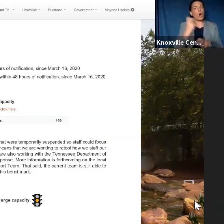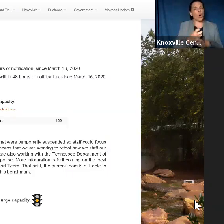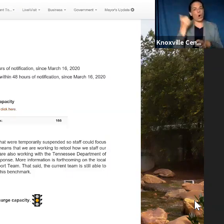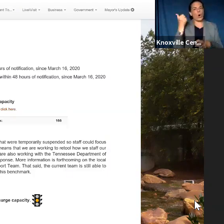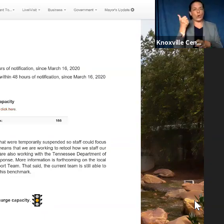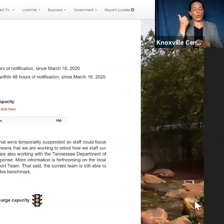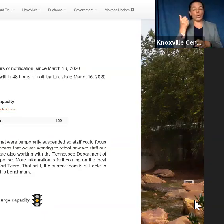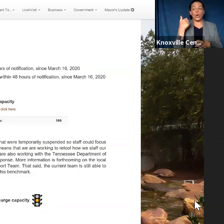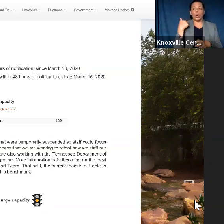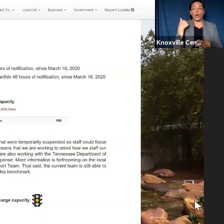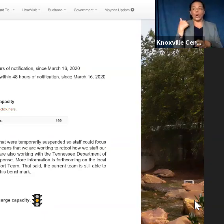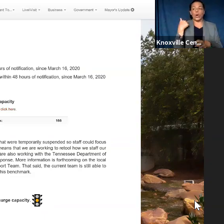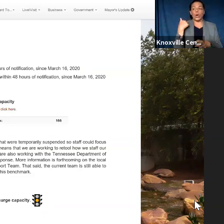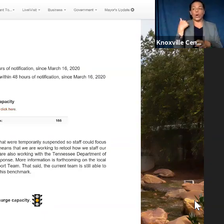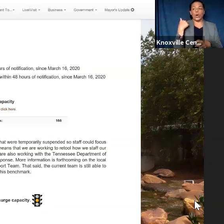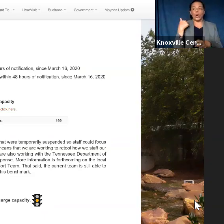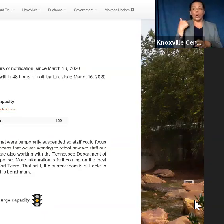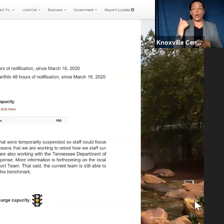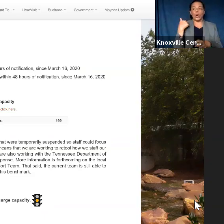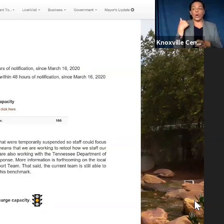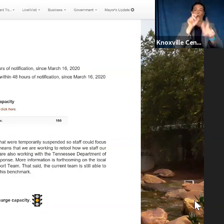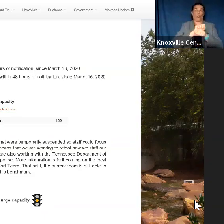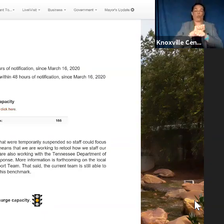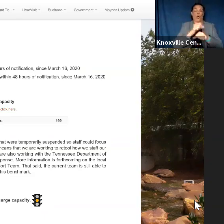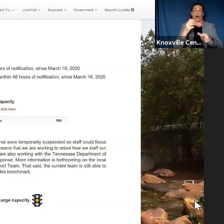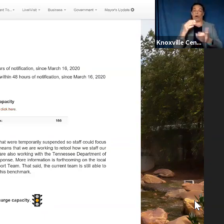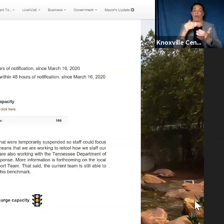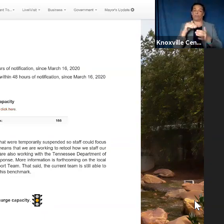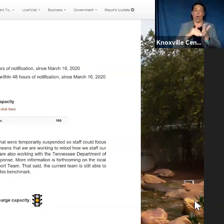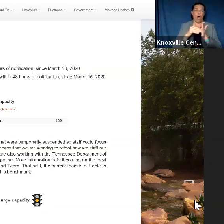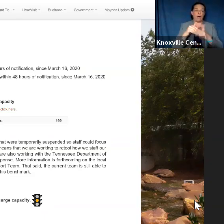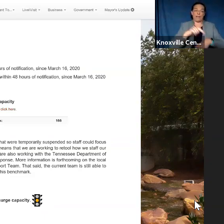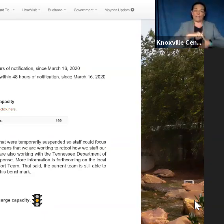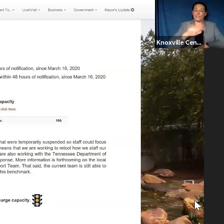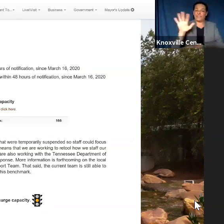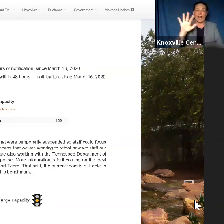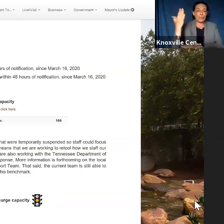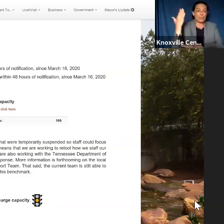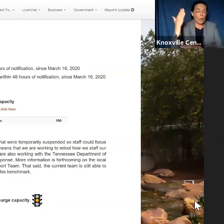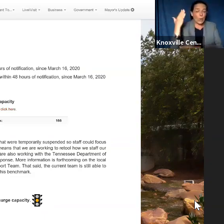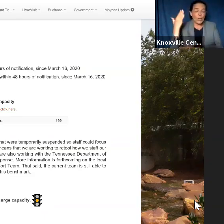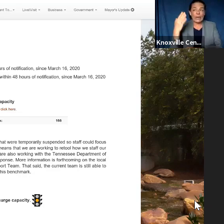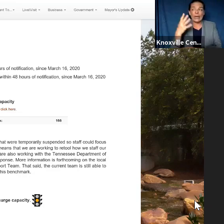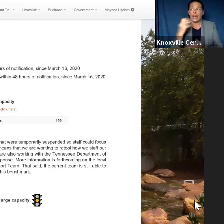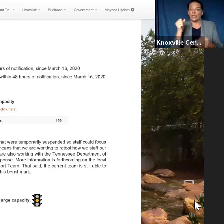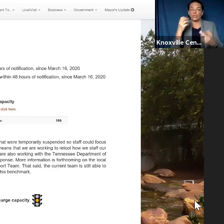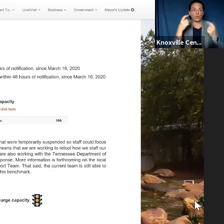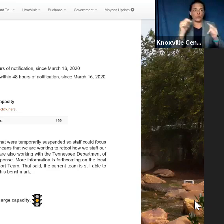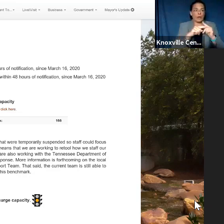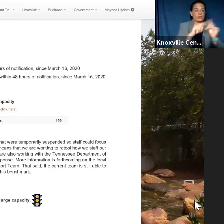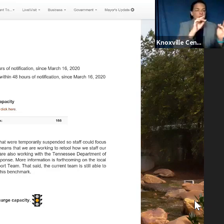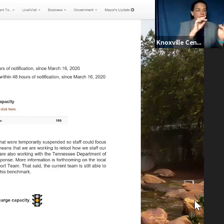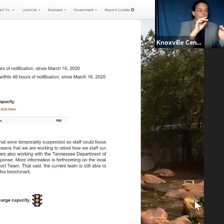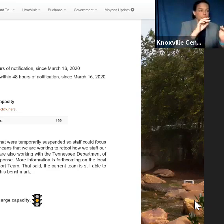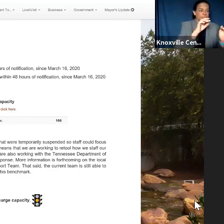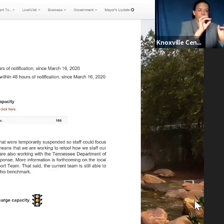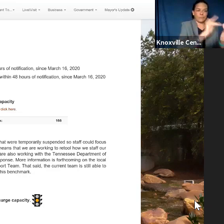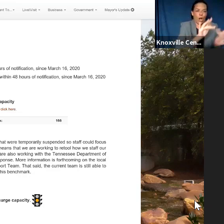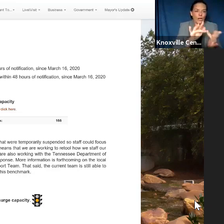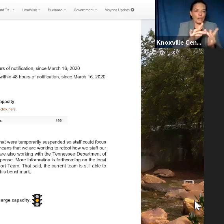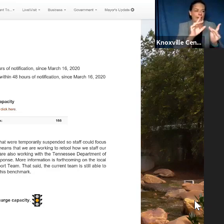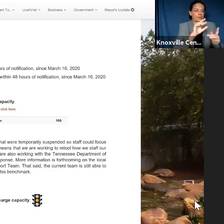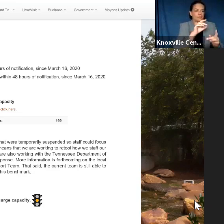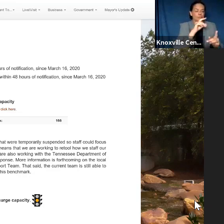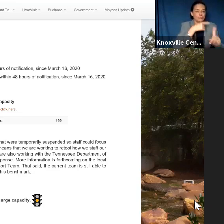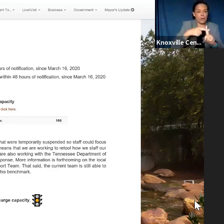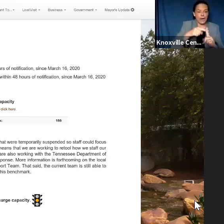work at 5 a.m. a lot of days. They're working 7 days a week to reach out to cases and contacts. We continue to build